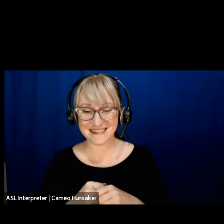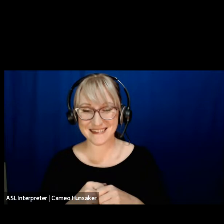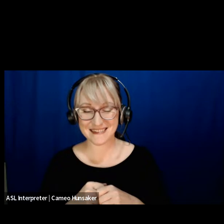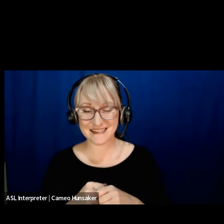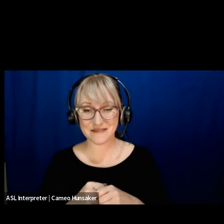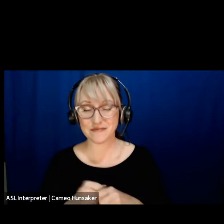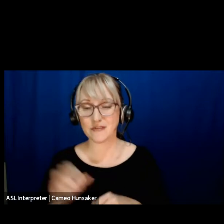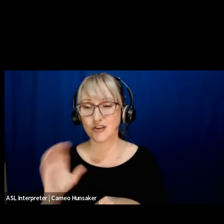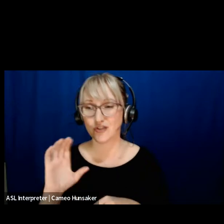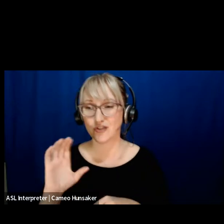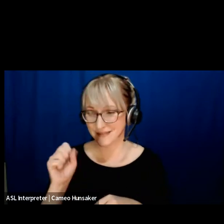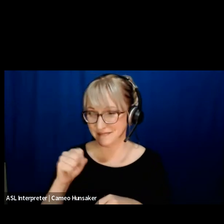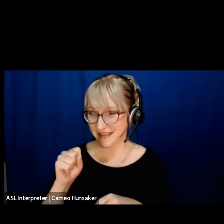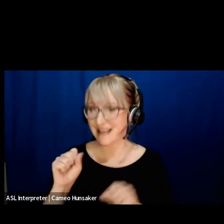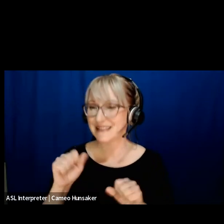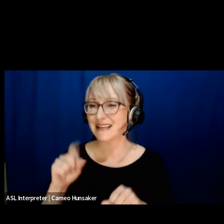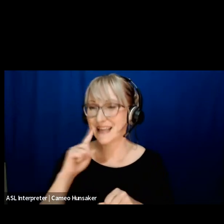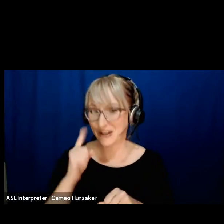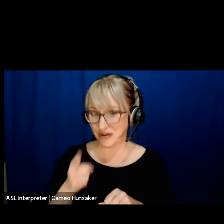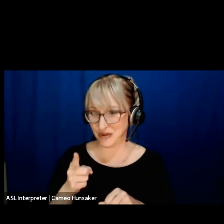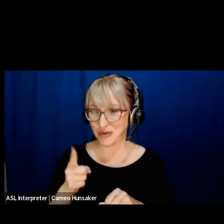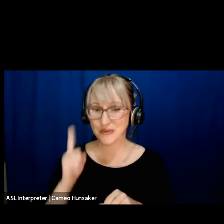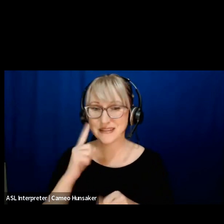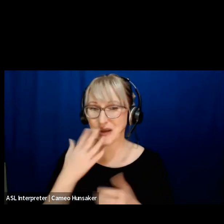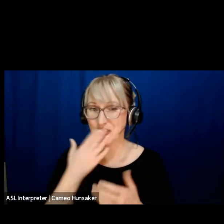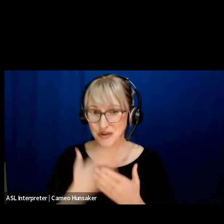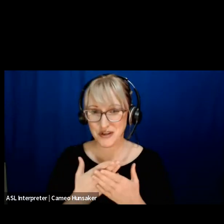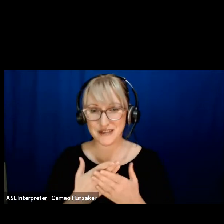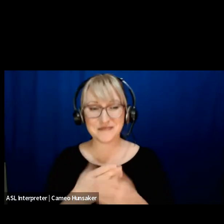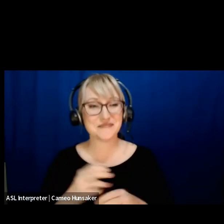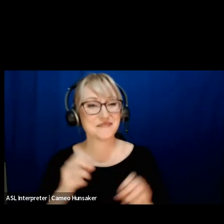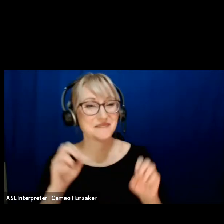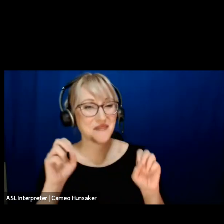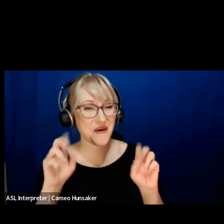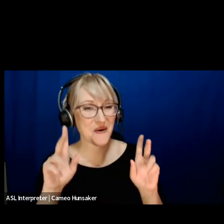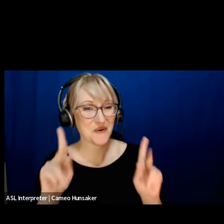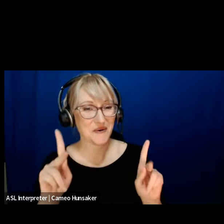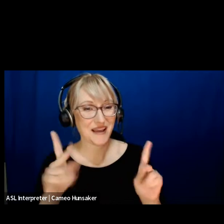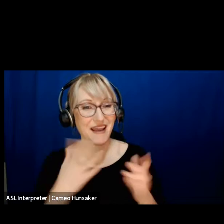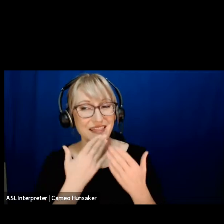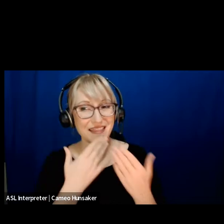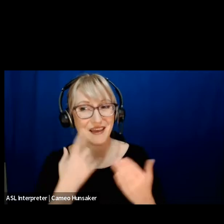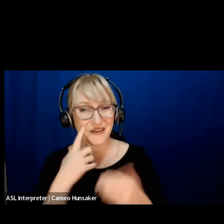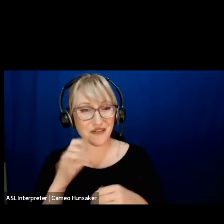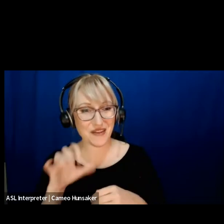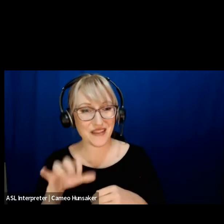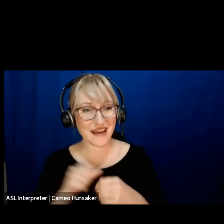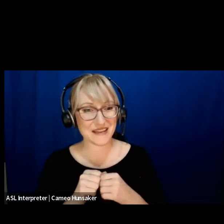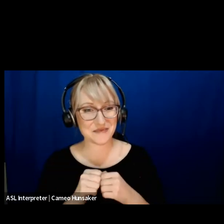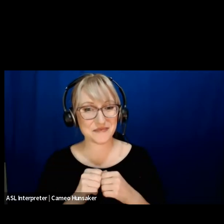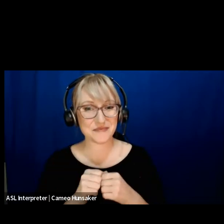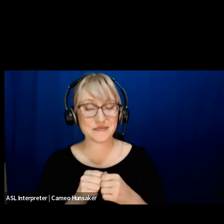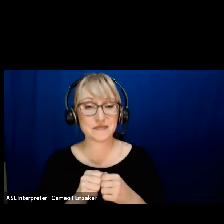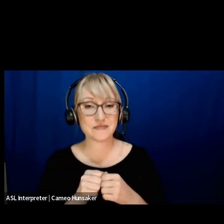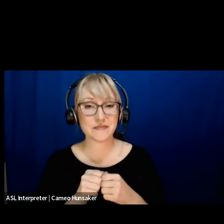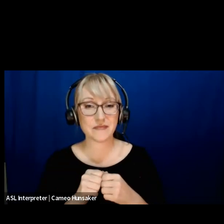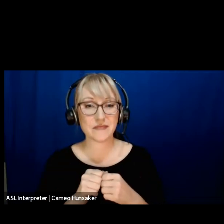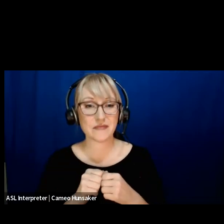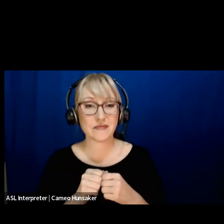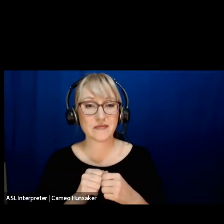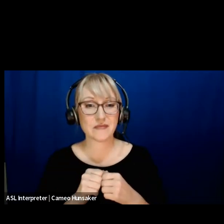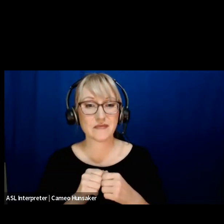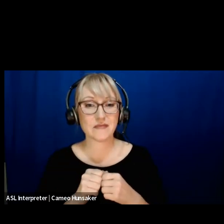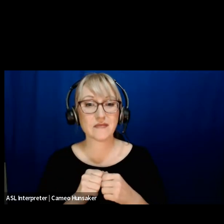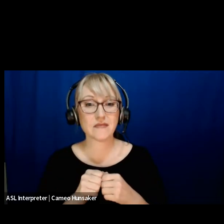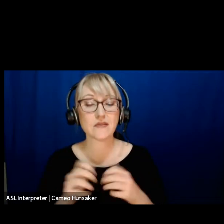Yes, I can hear you. Yes. Harvey. You sound good. Mhm. Yes. Okay, thank you for that. So the job